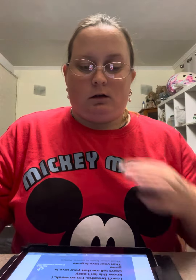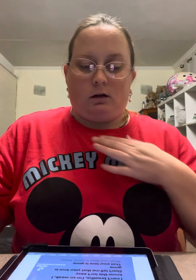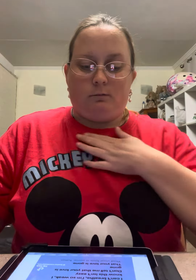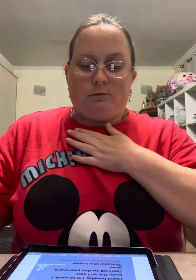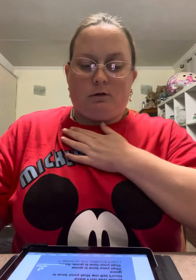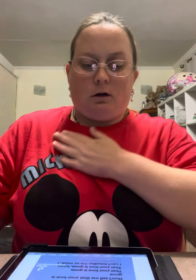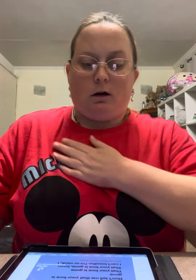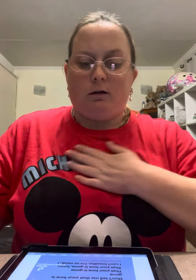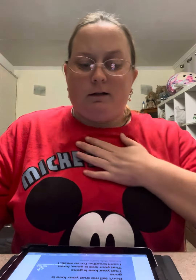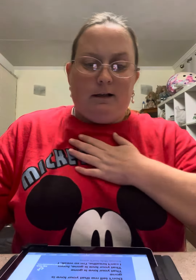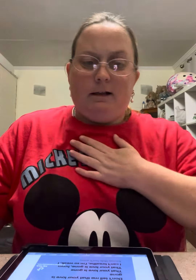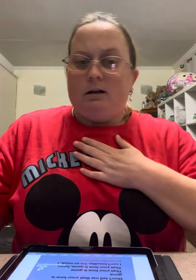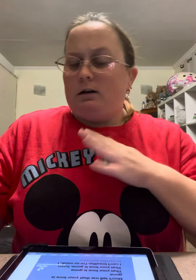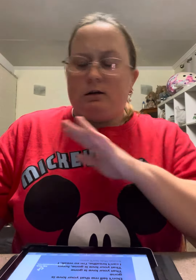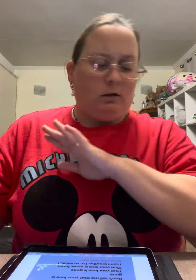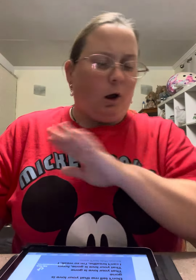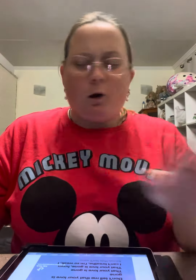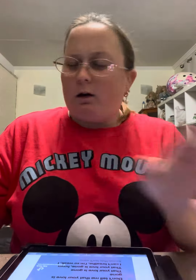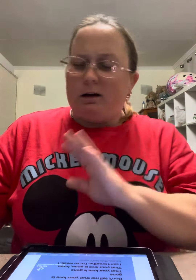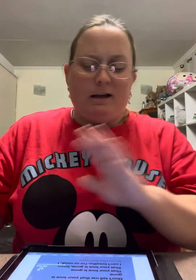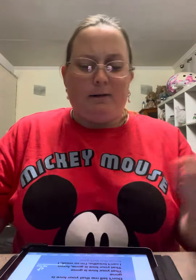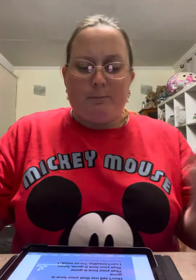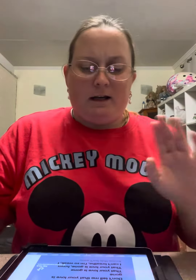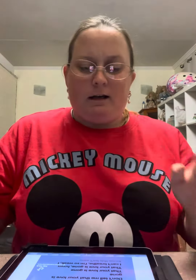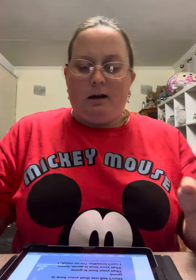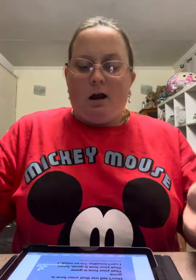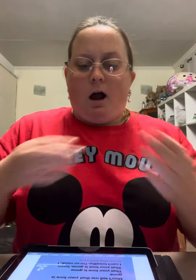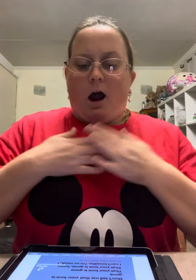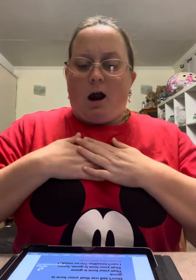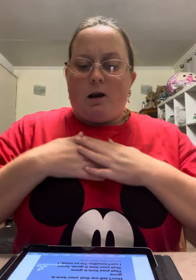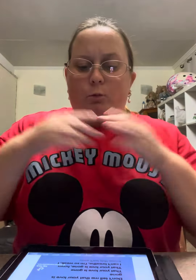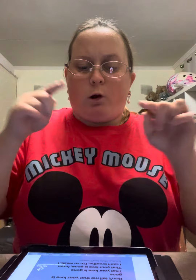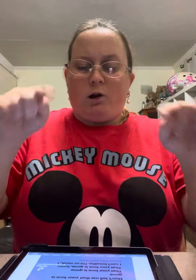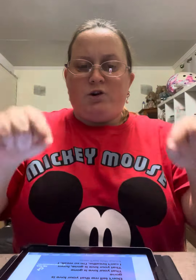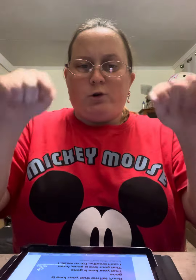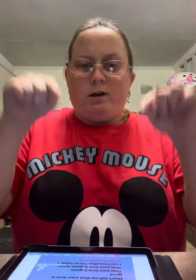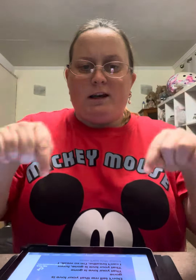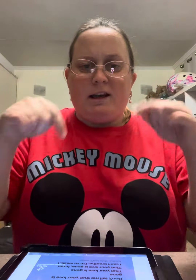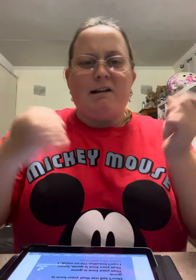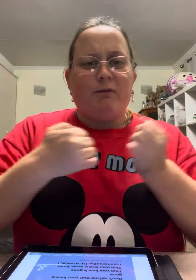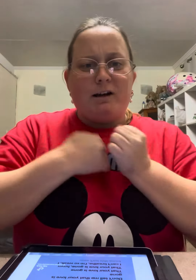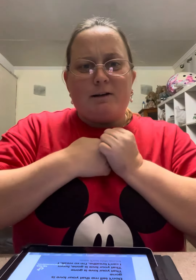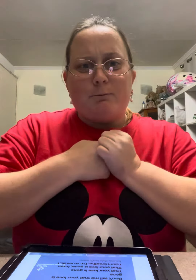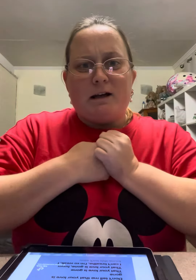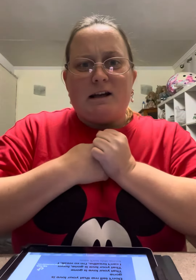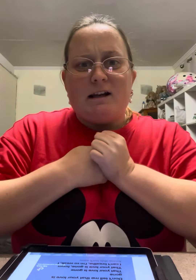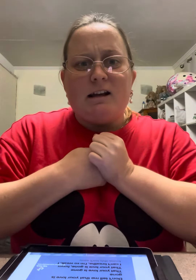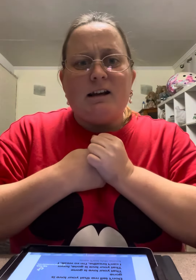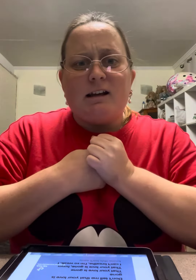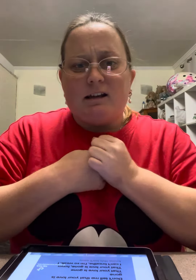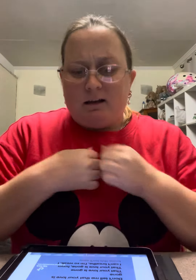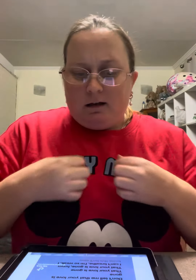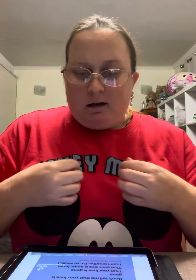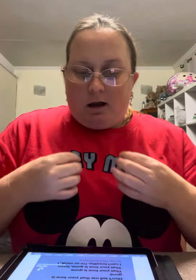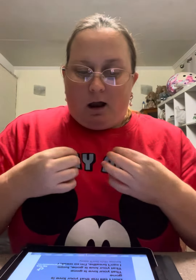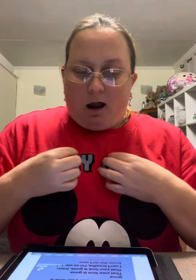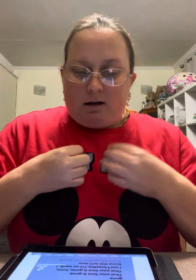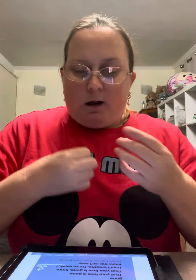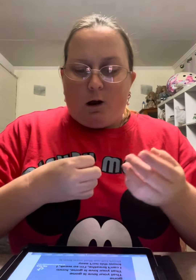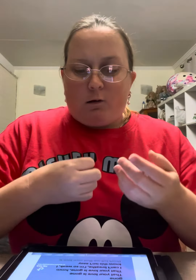I'm sorry, don't leave me. I want you here with me. I know